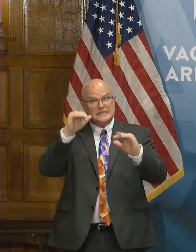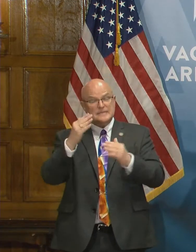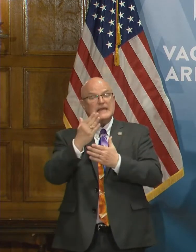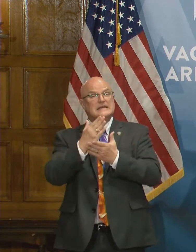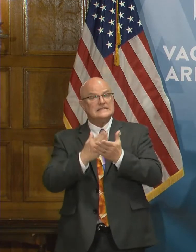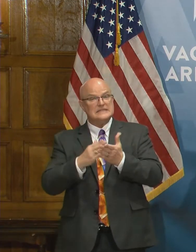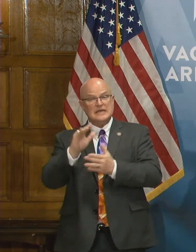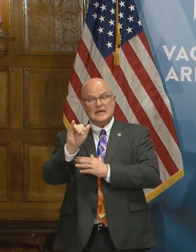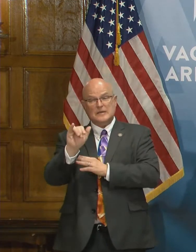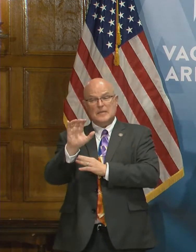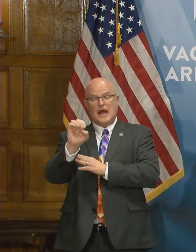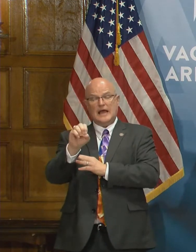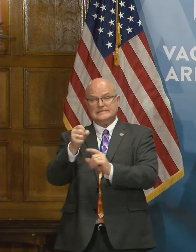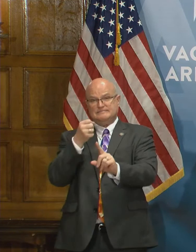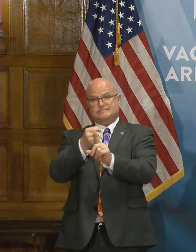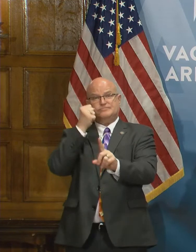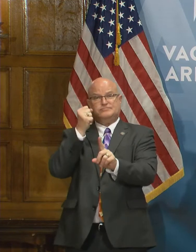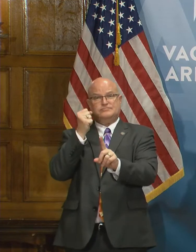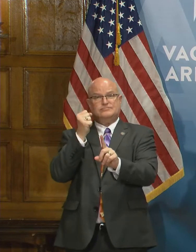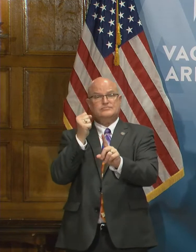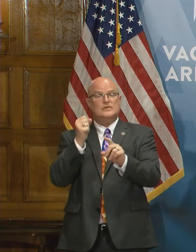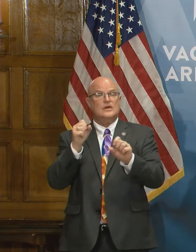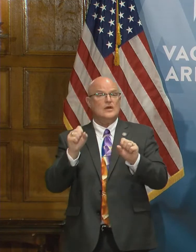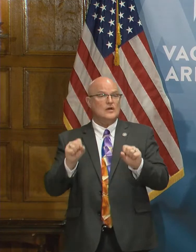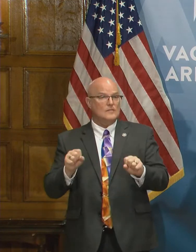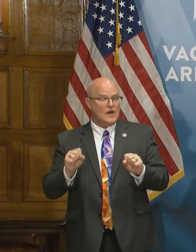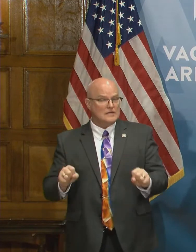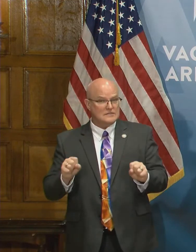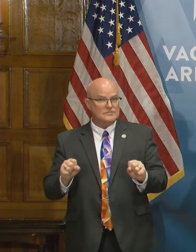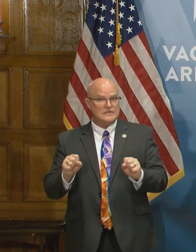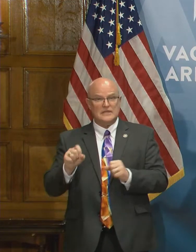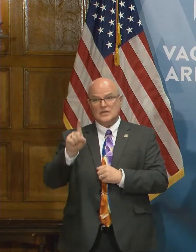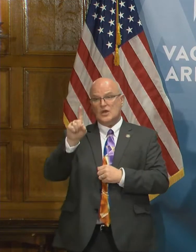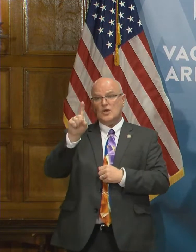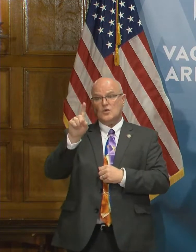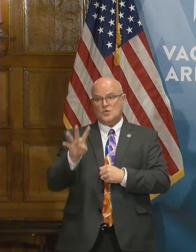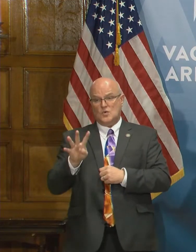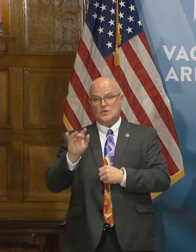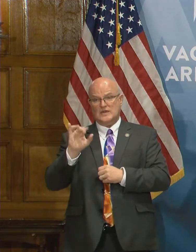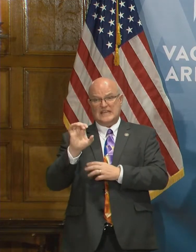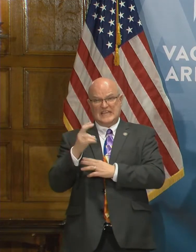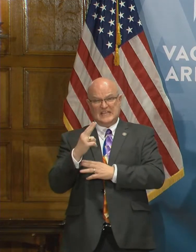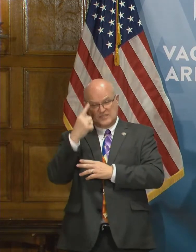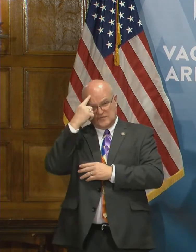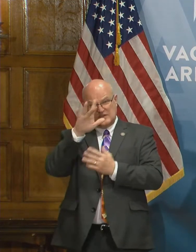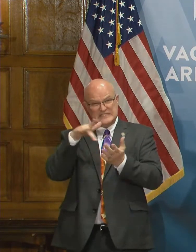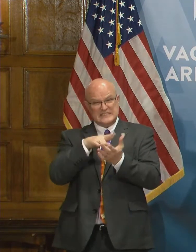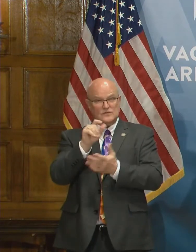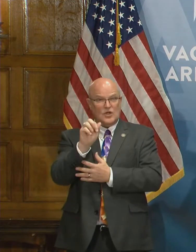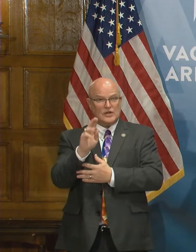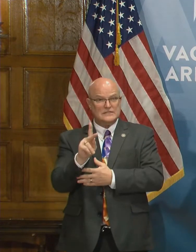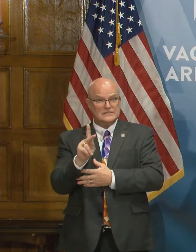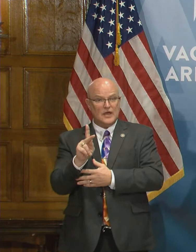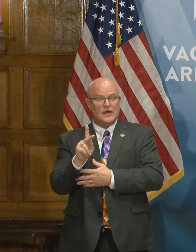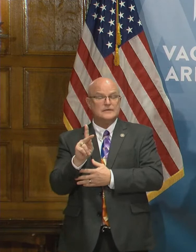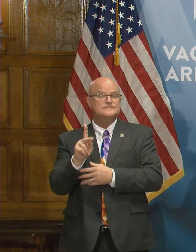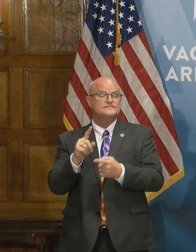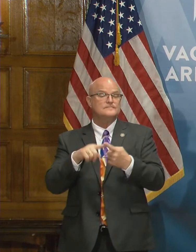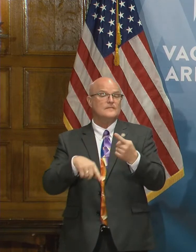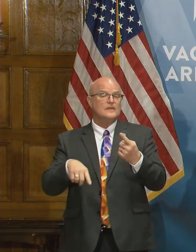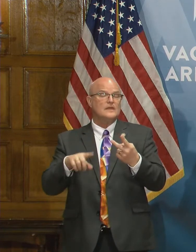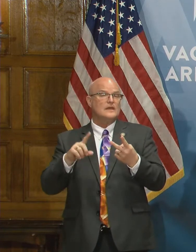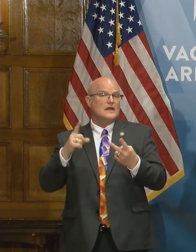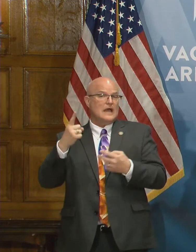some ice that will come. It could be a 1/4 inch of ice, likely for central Arkansas. It could be